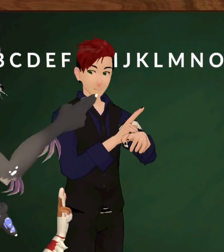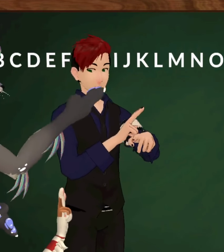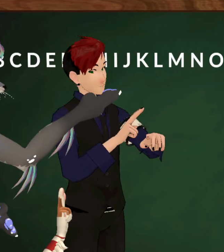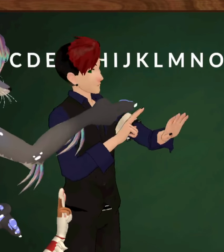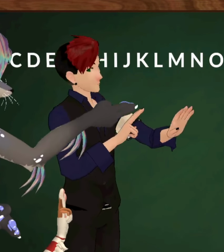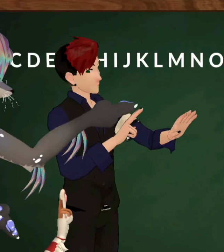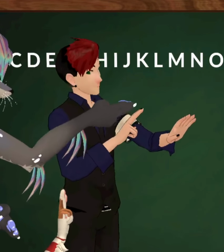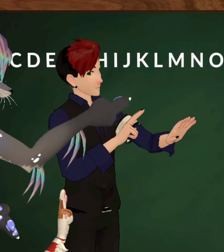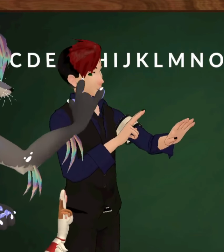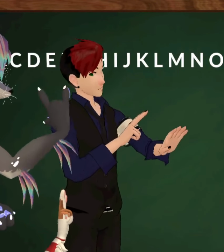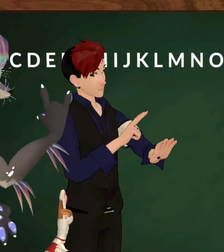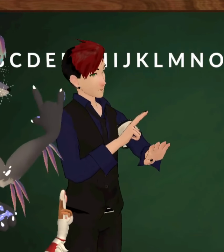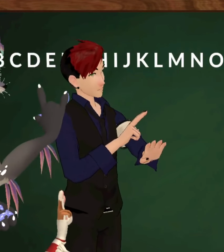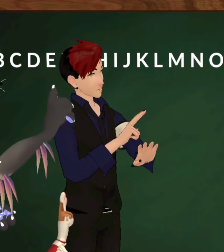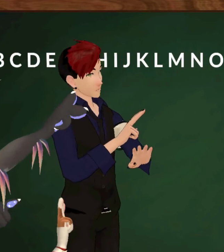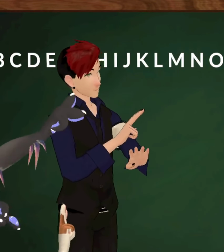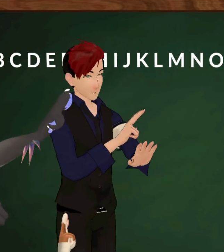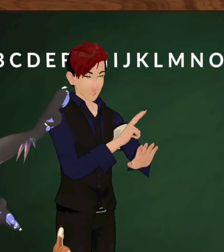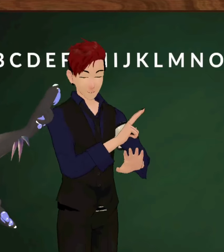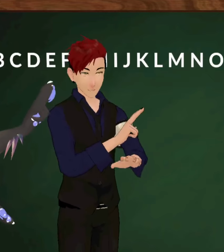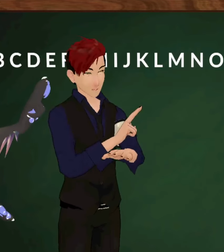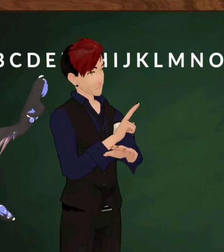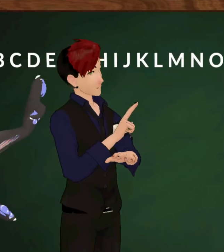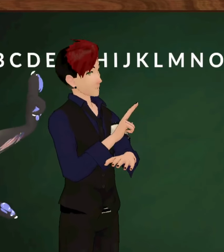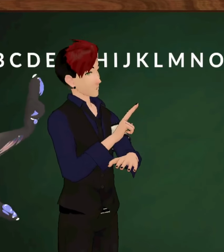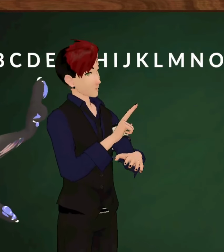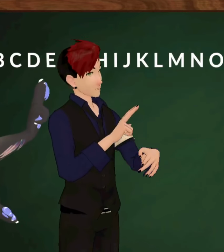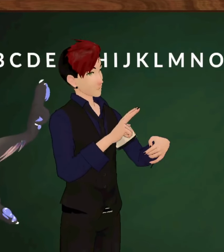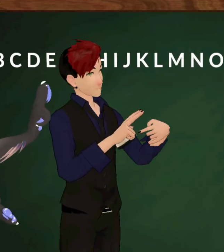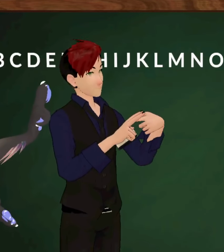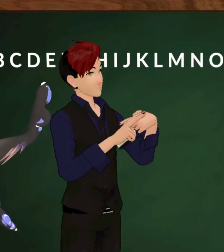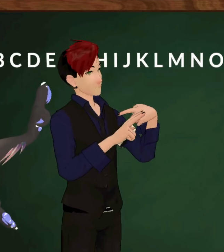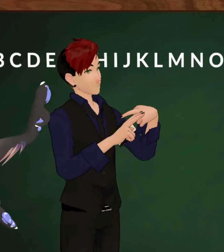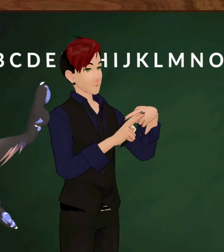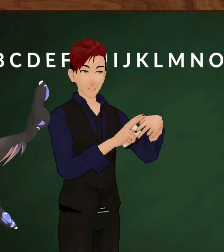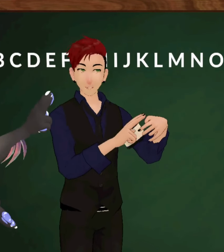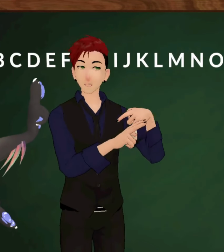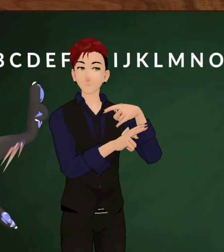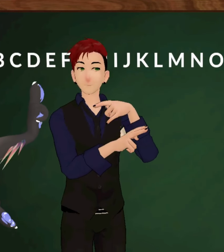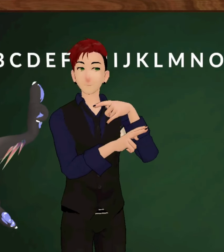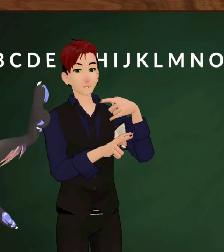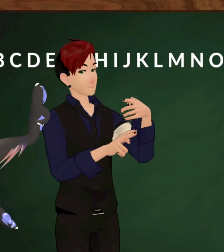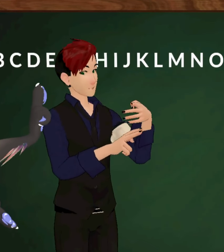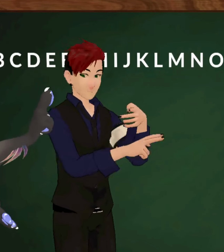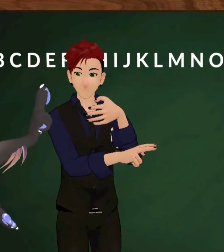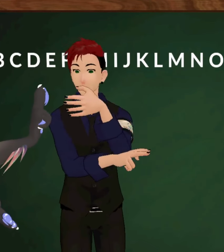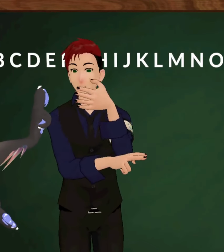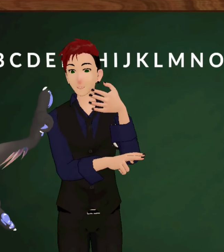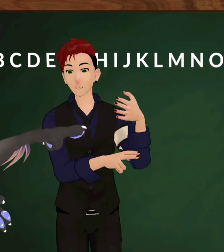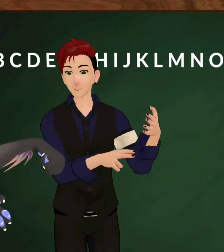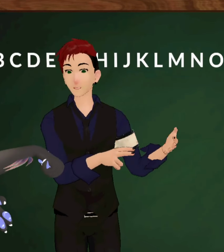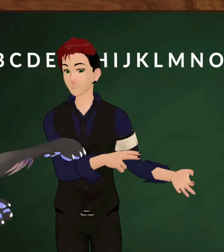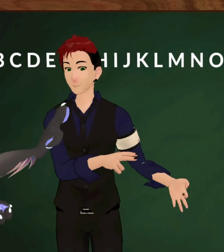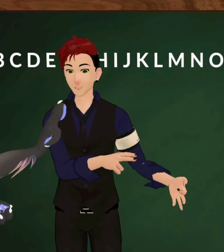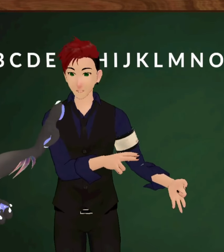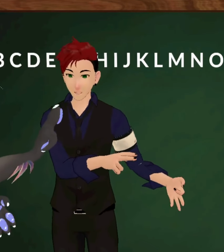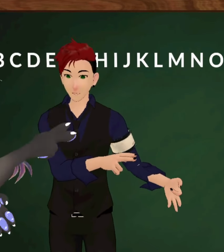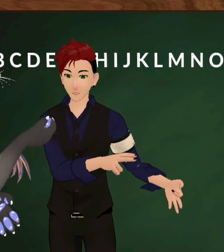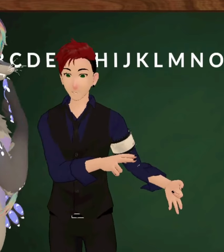stuff. If you have a fancy avatar and you have the OSC stuff, you can do it. I cannot. And see, okay, you're cheating. I need you to show